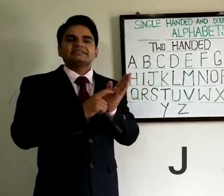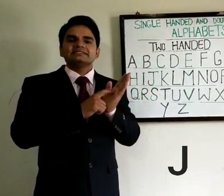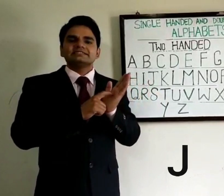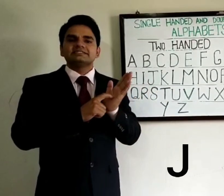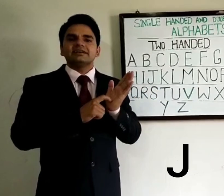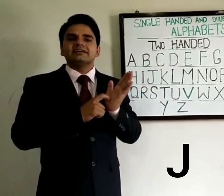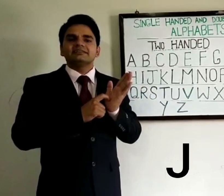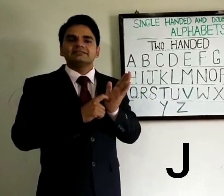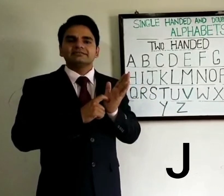J,